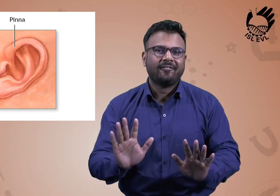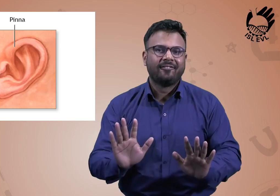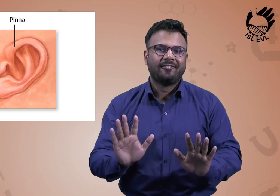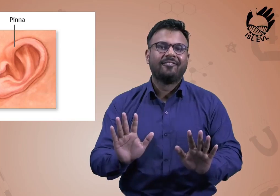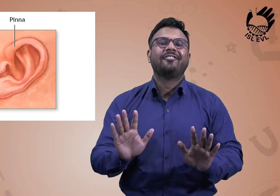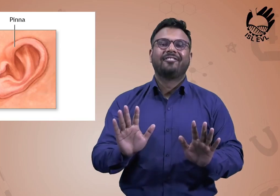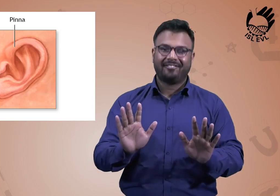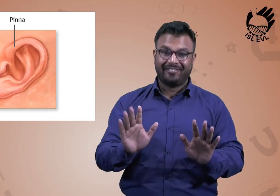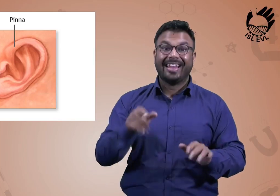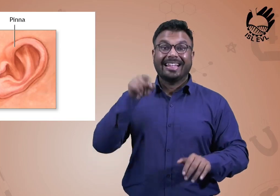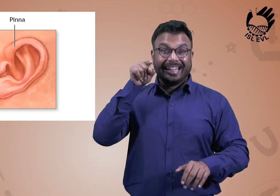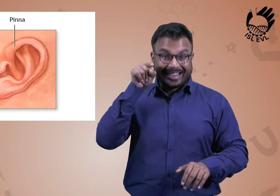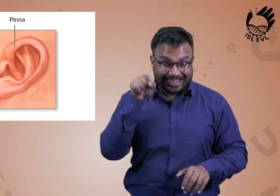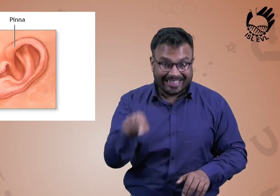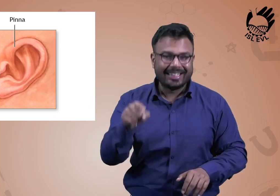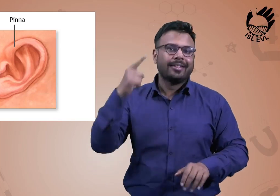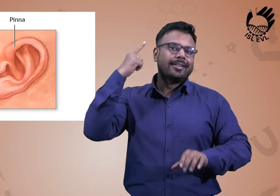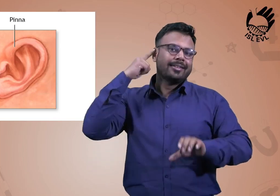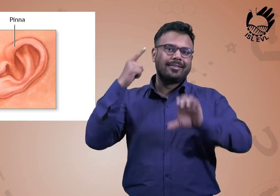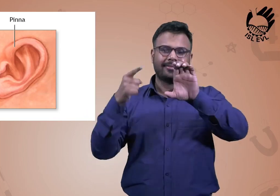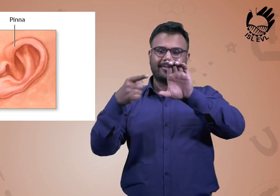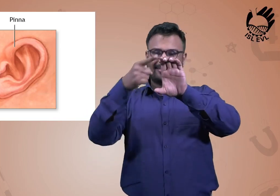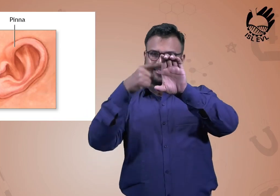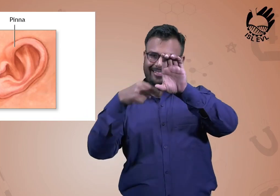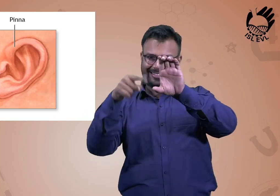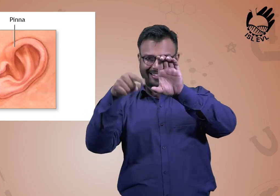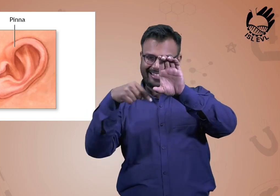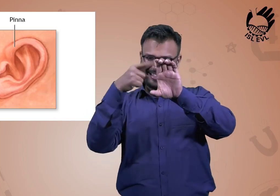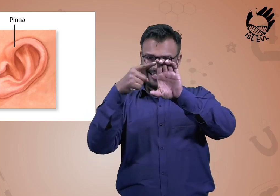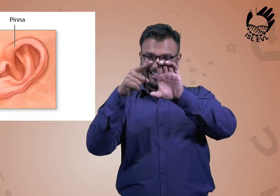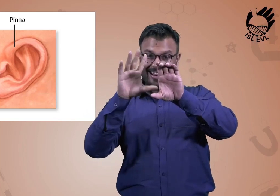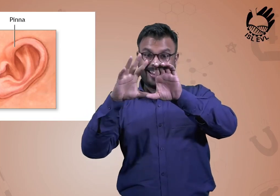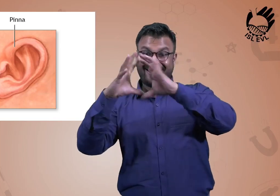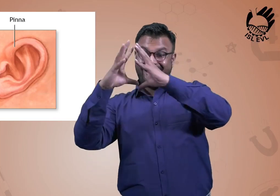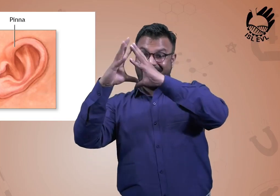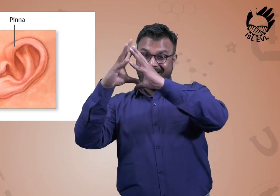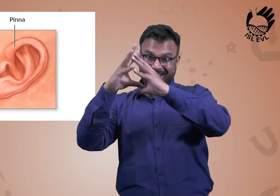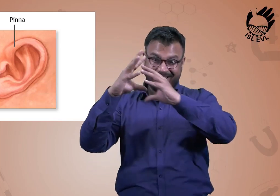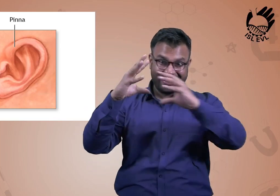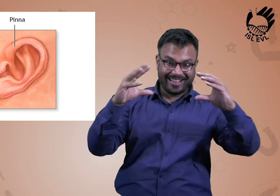problems, and because of that the pinna is not fully developed,